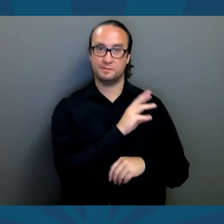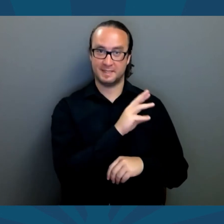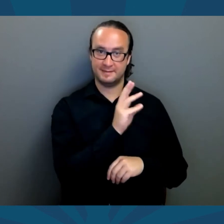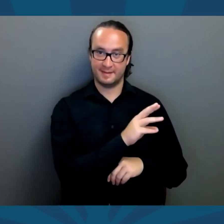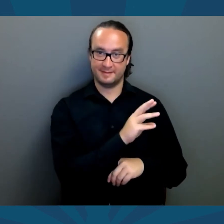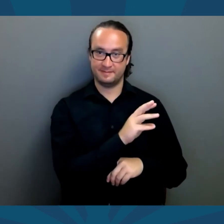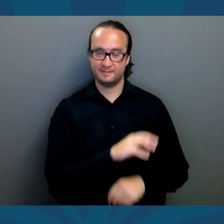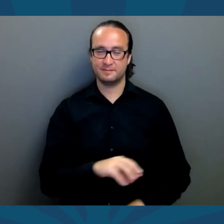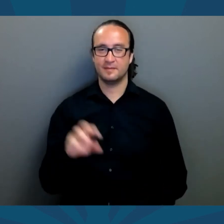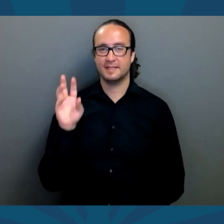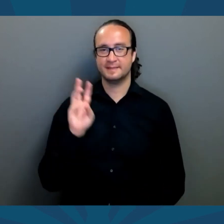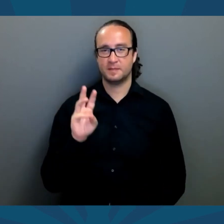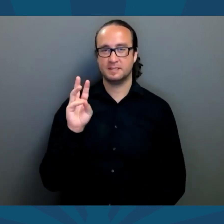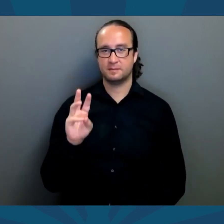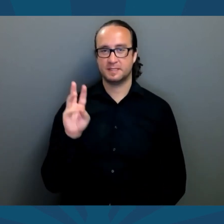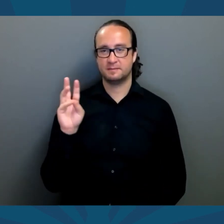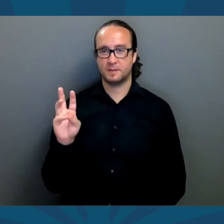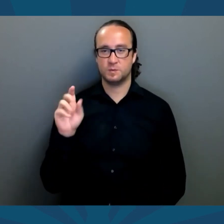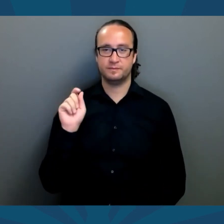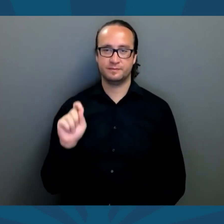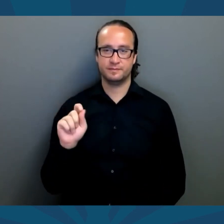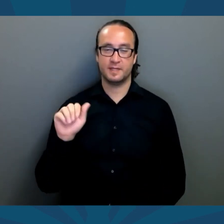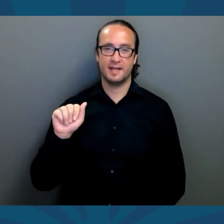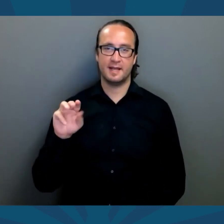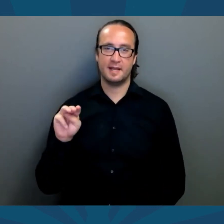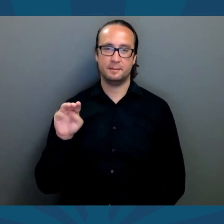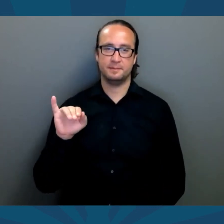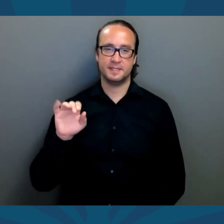traditional. Website,